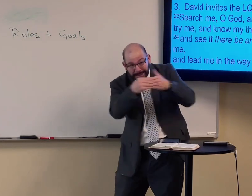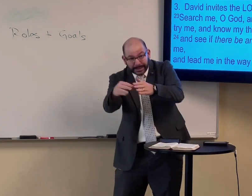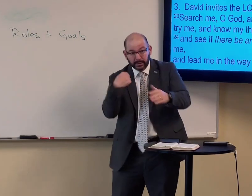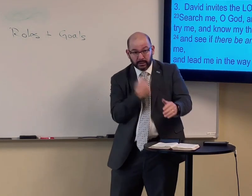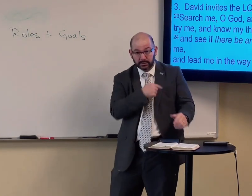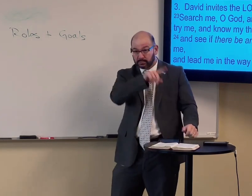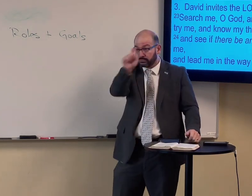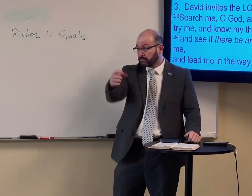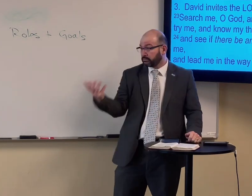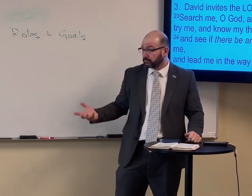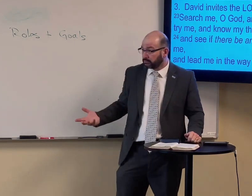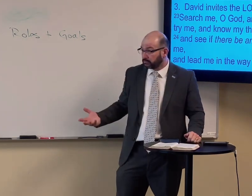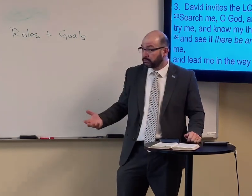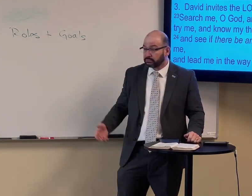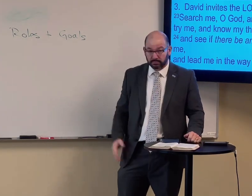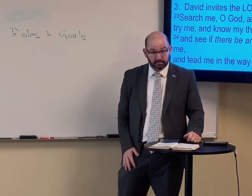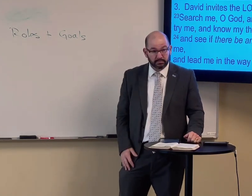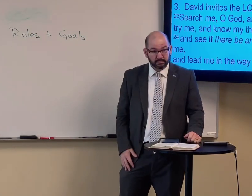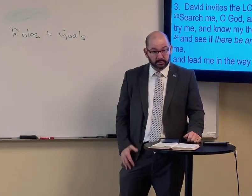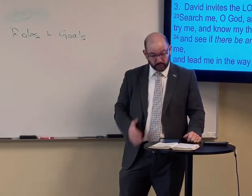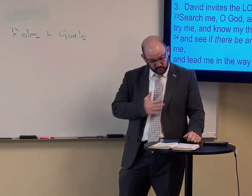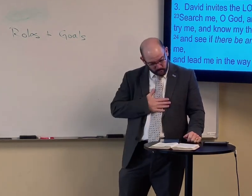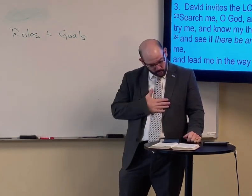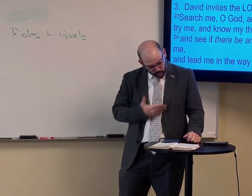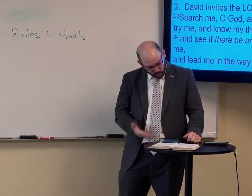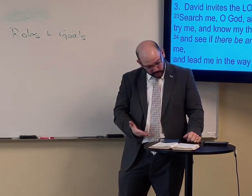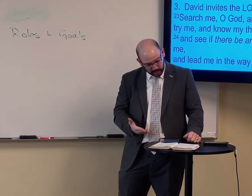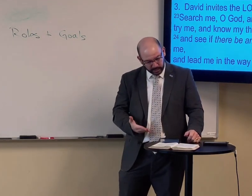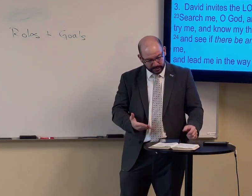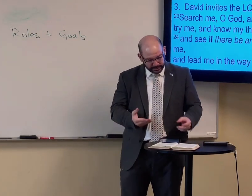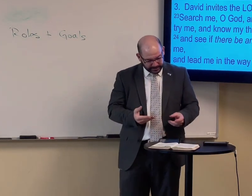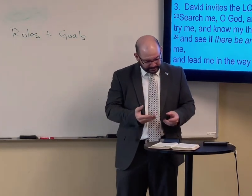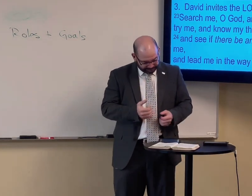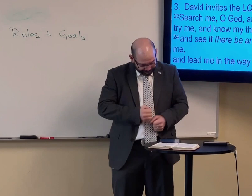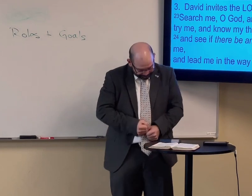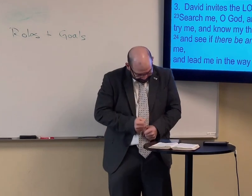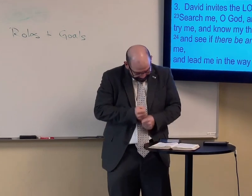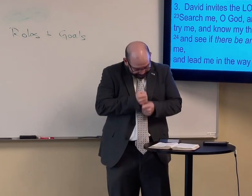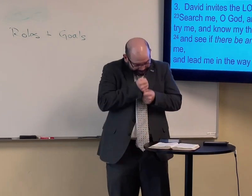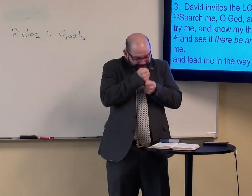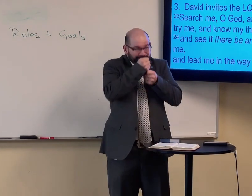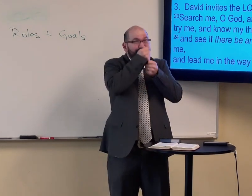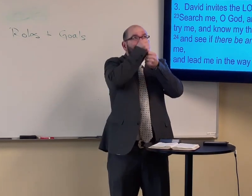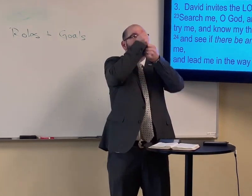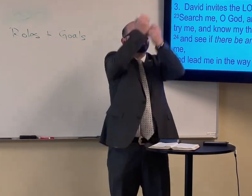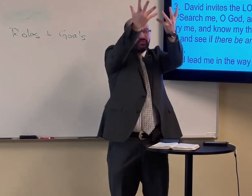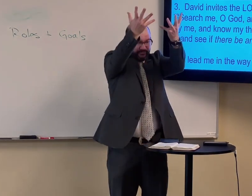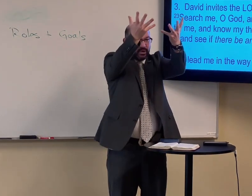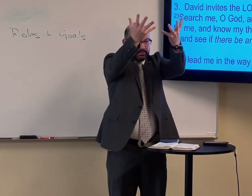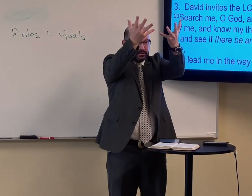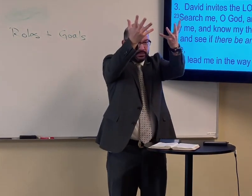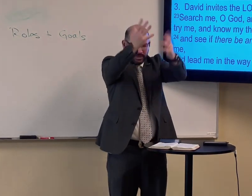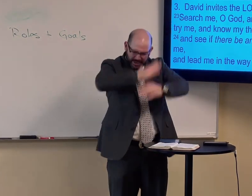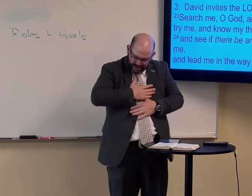You believe he can lead us? Yes? Are you willing to give him